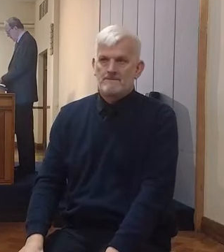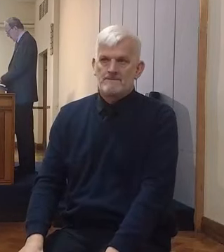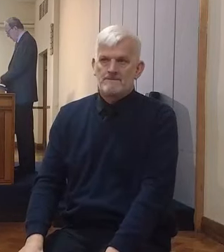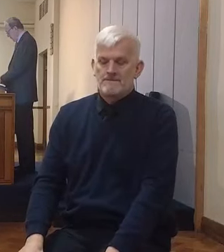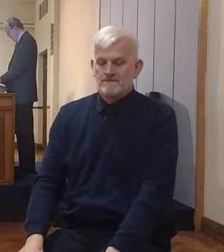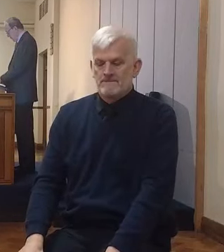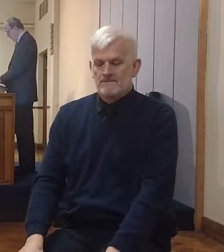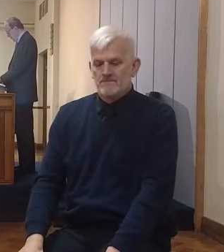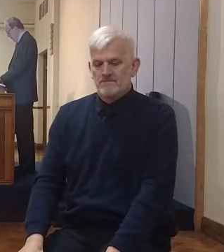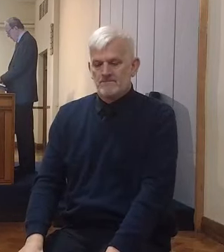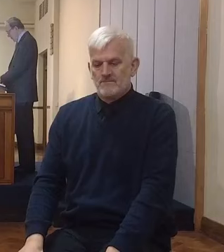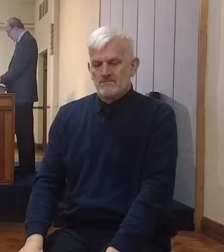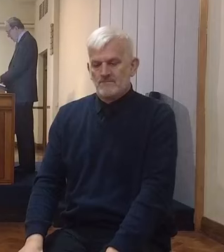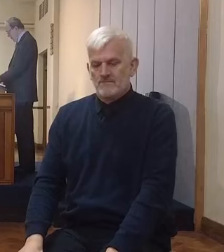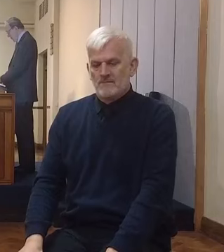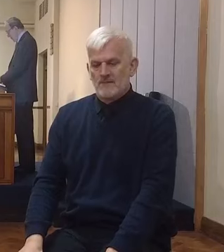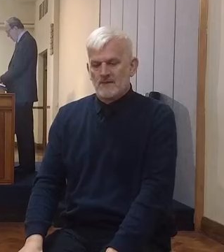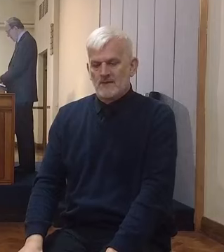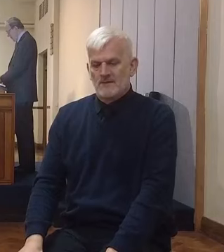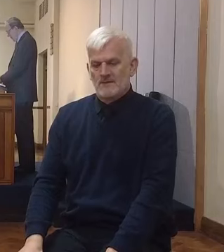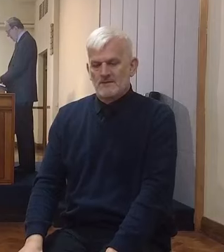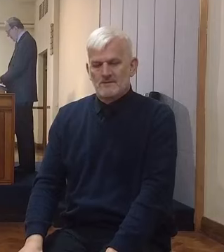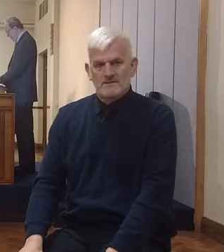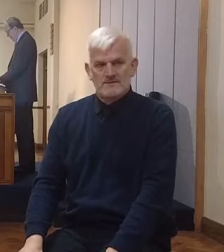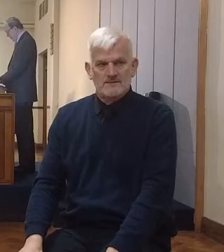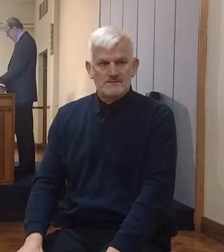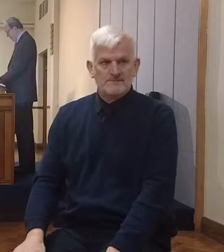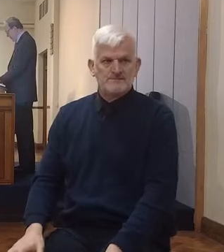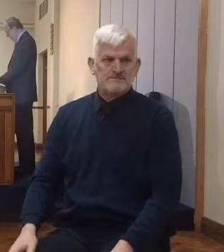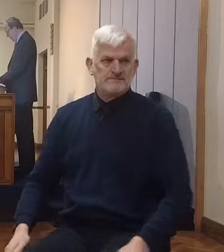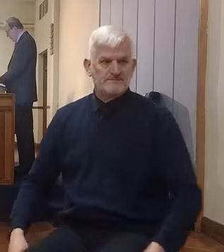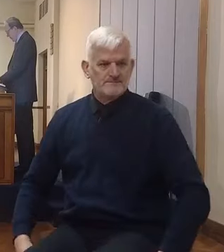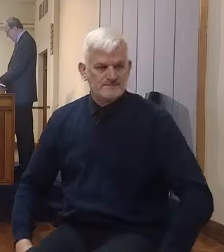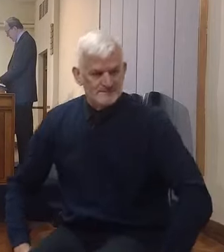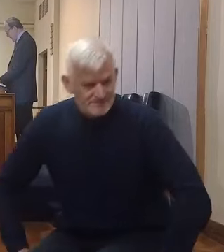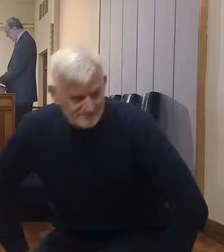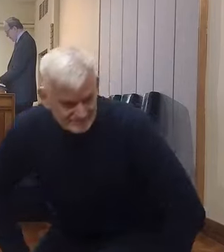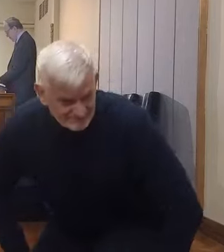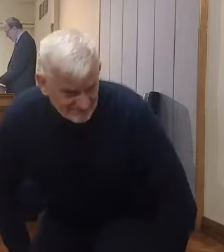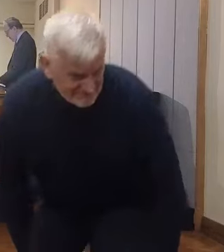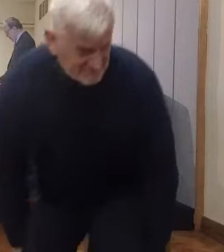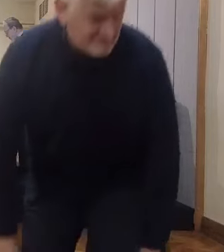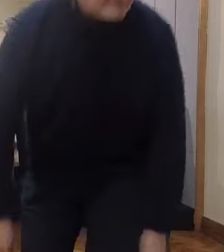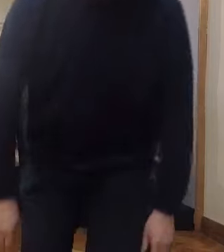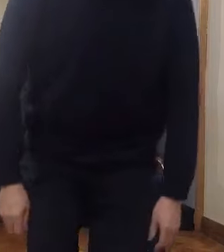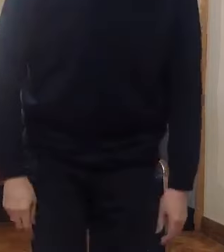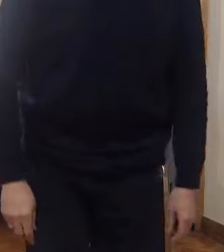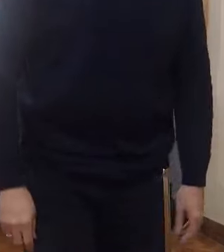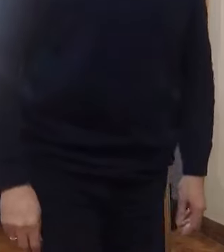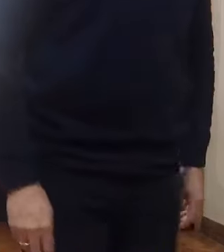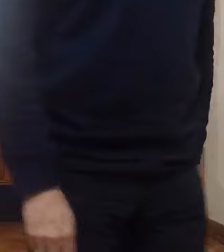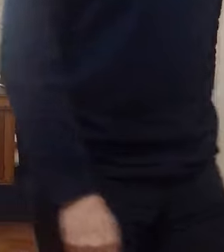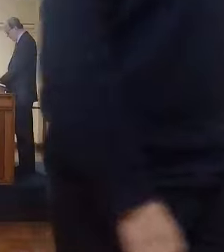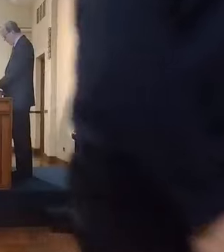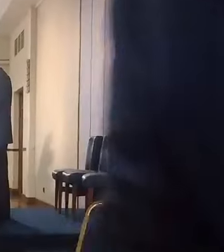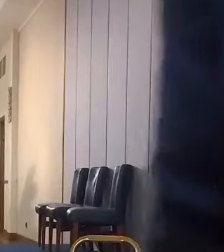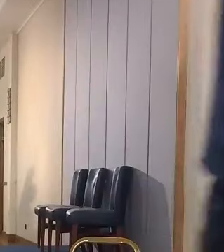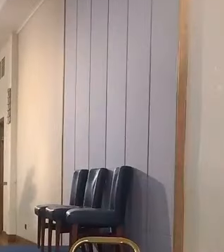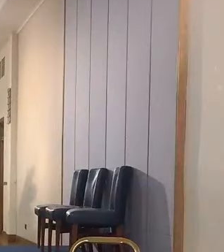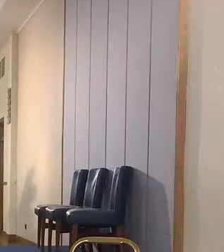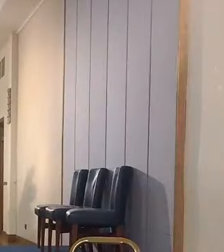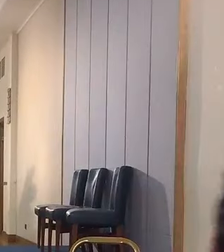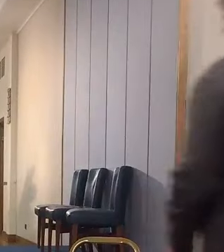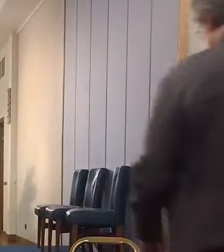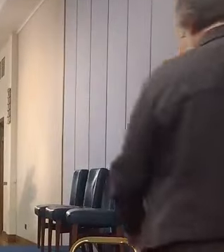part 15. Oh, how the wonders of thy law my soul to